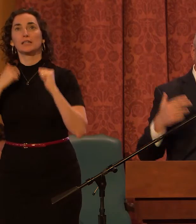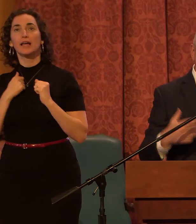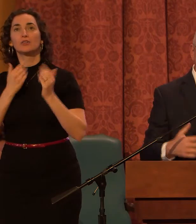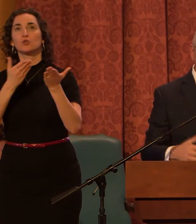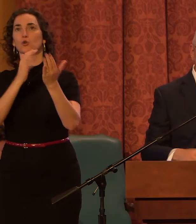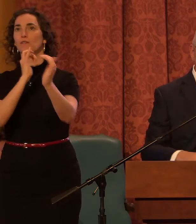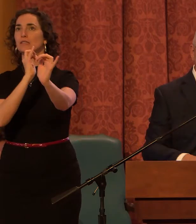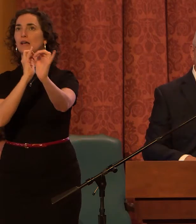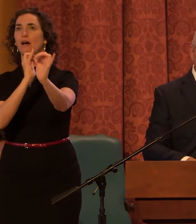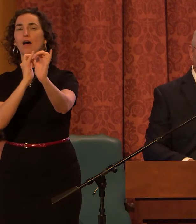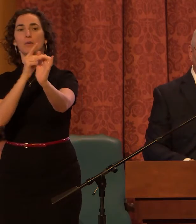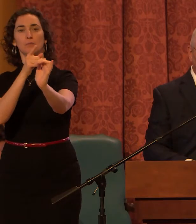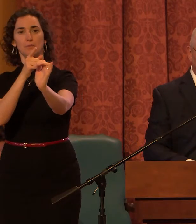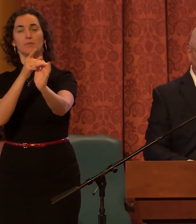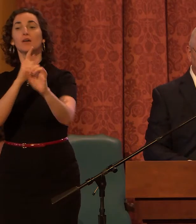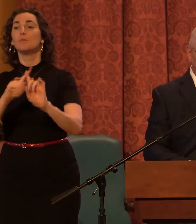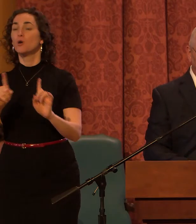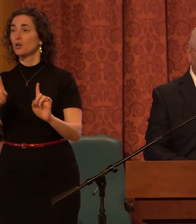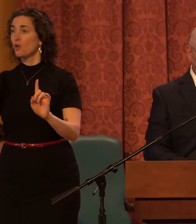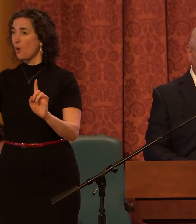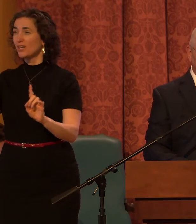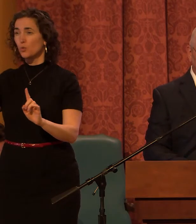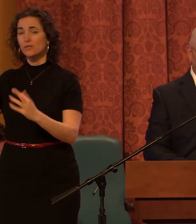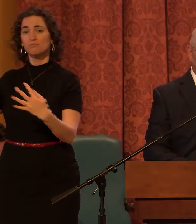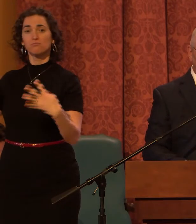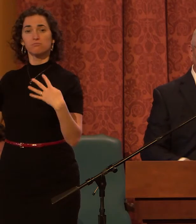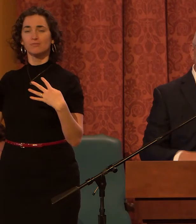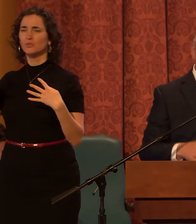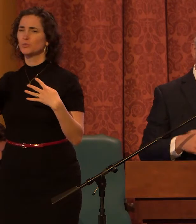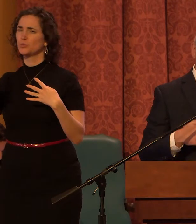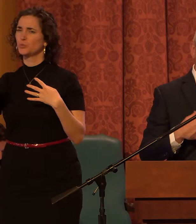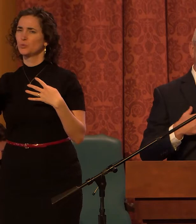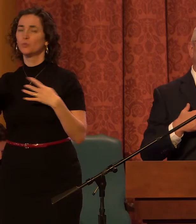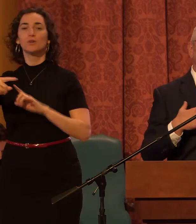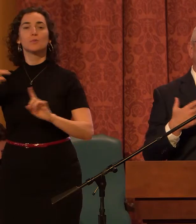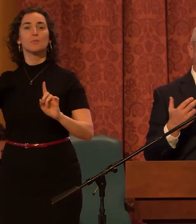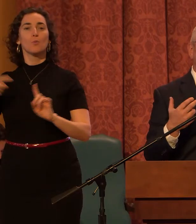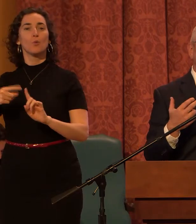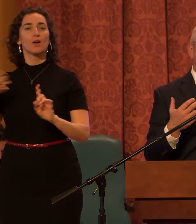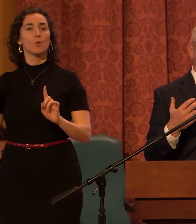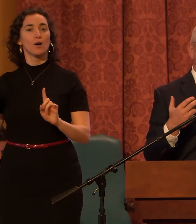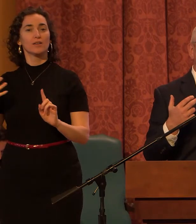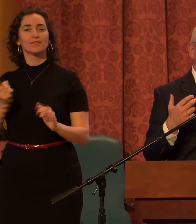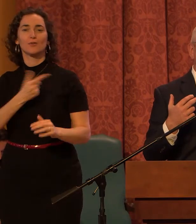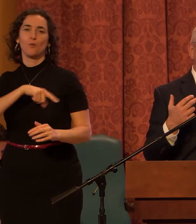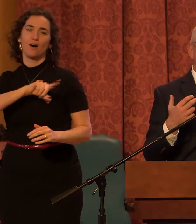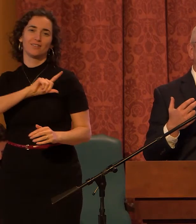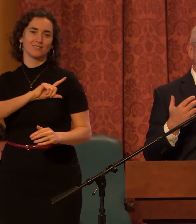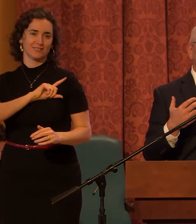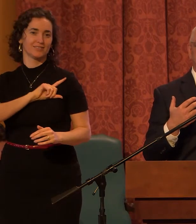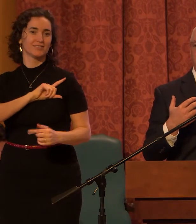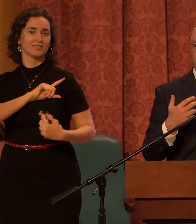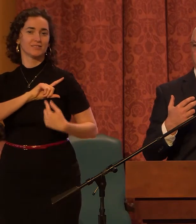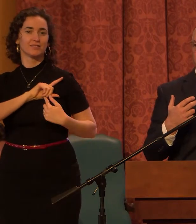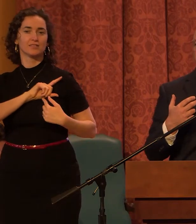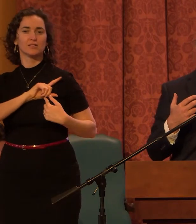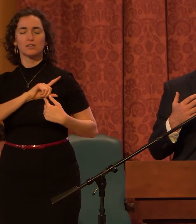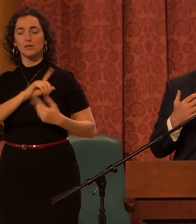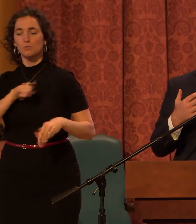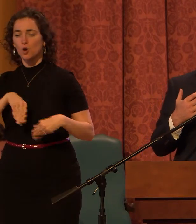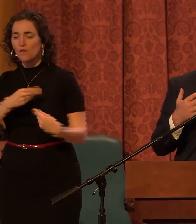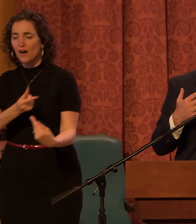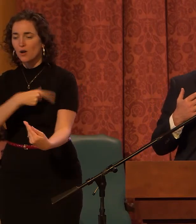similar capacities. But it really wasn't about the optics. It was really about the quality that can only come